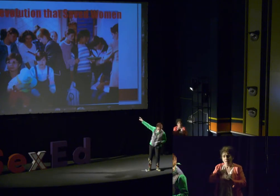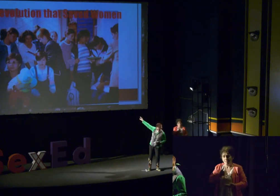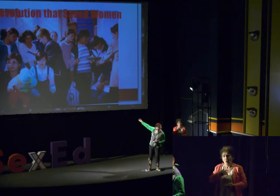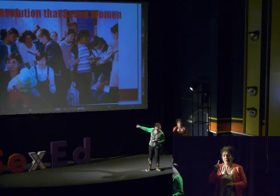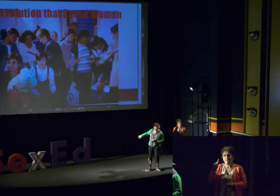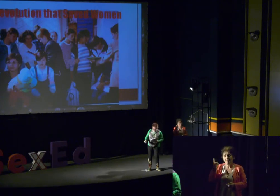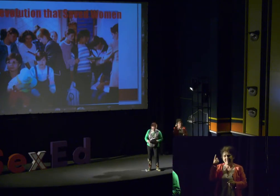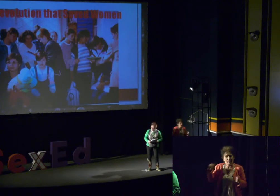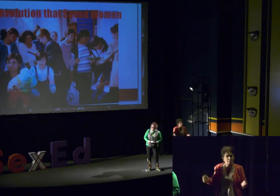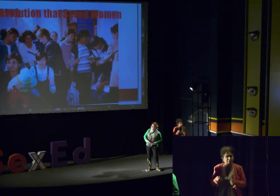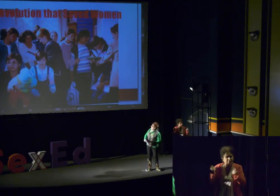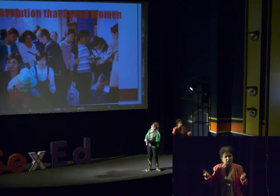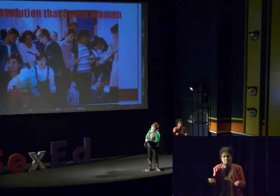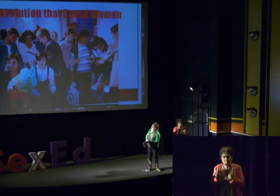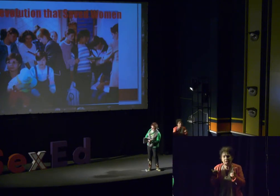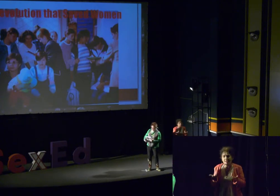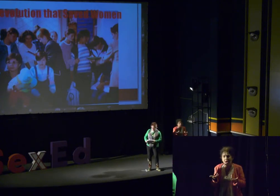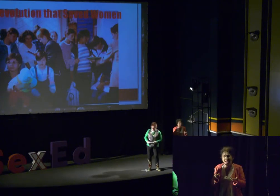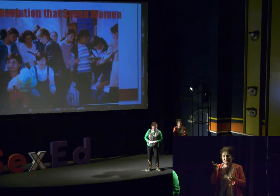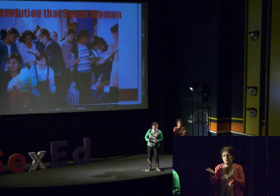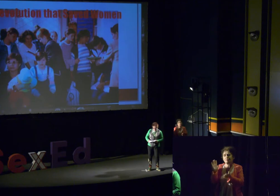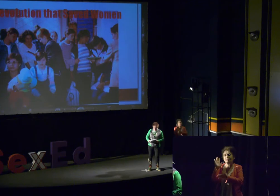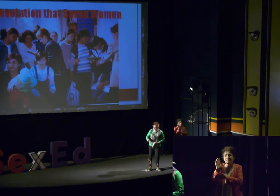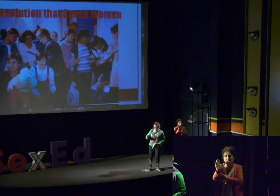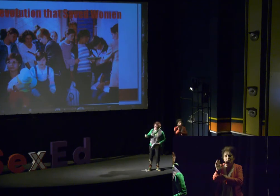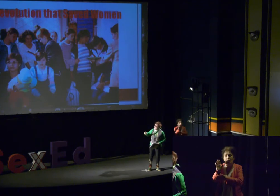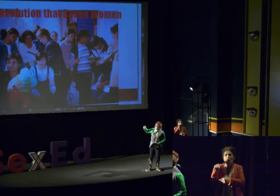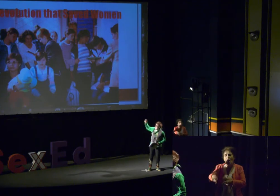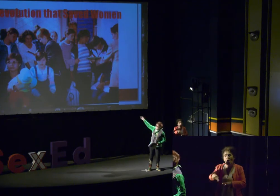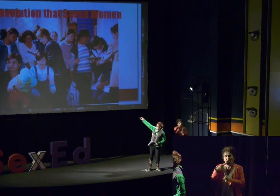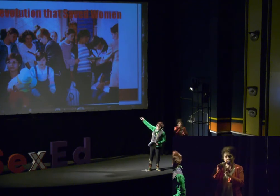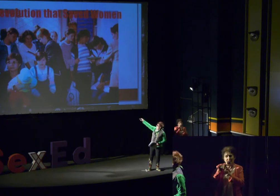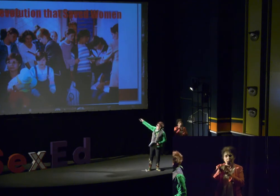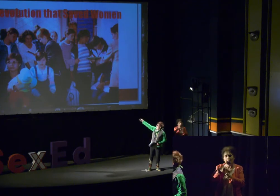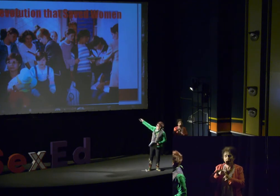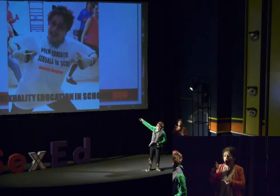in 1989, this photo. And